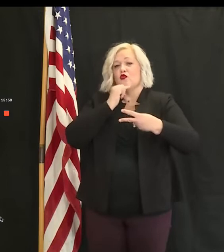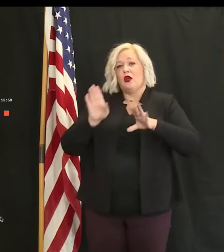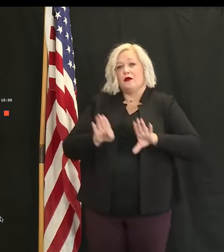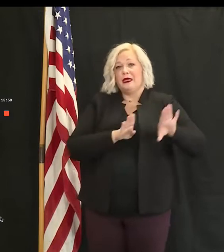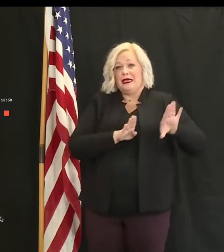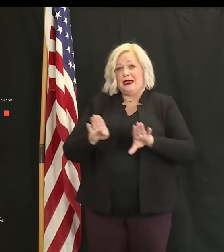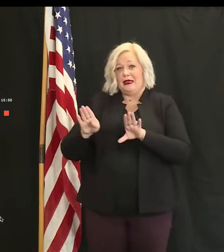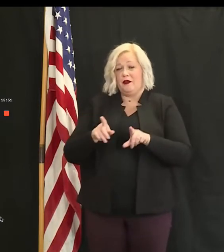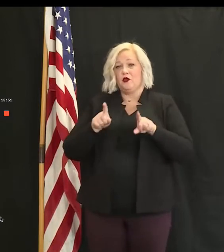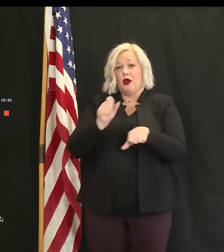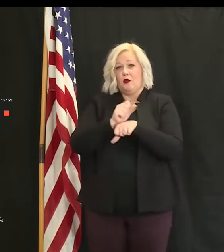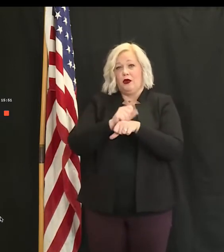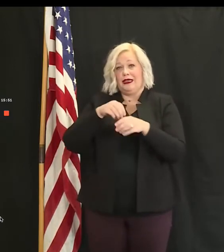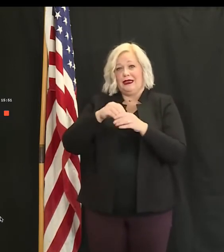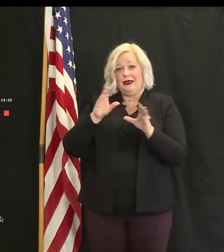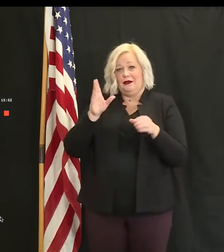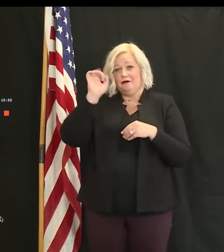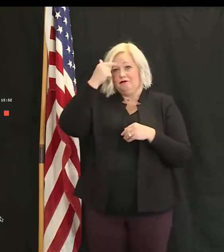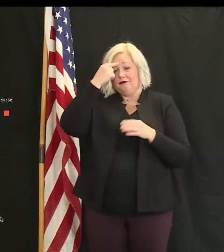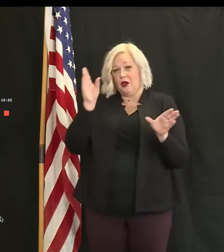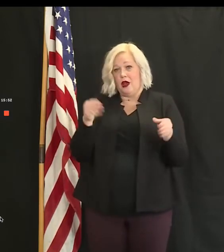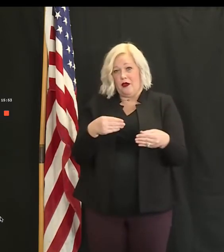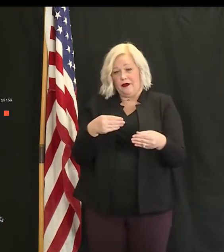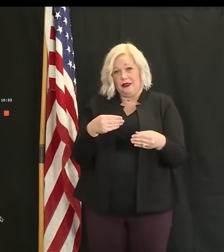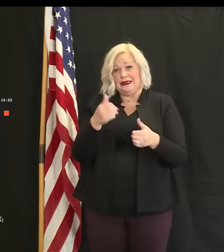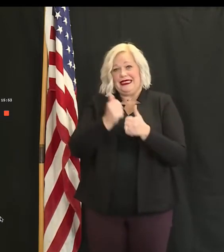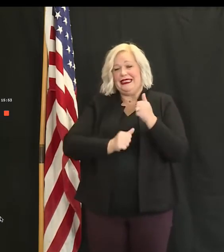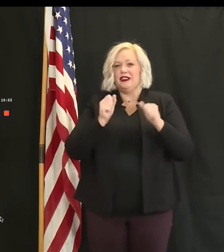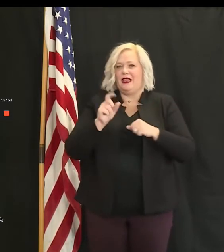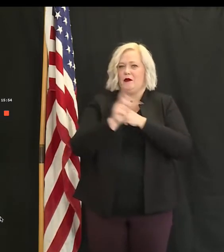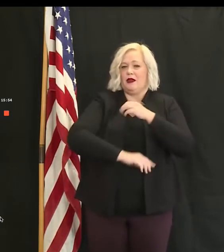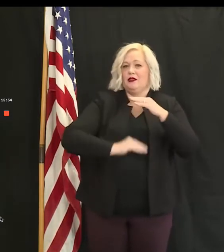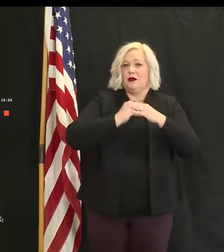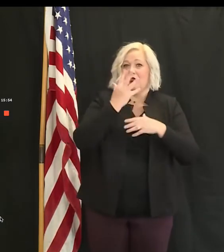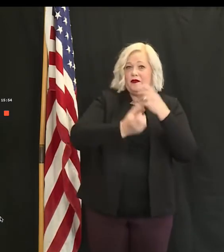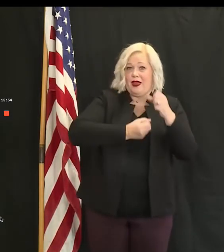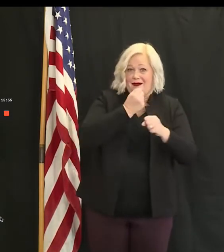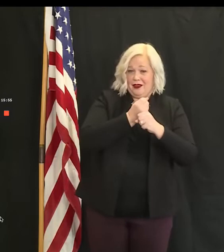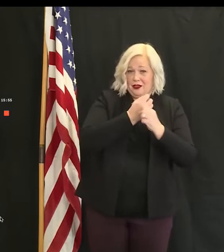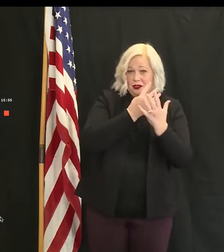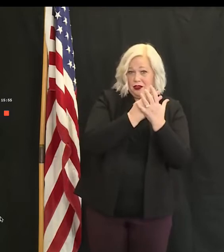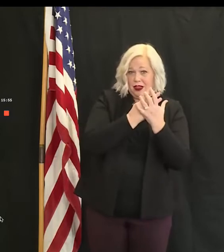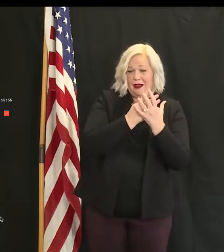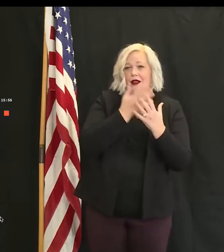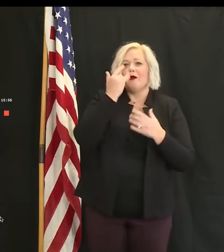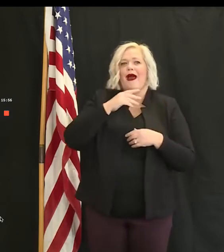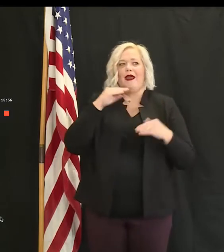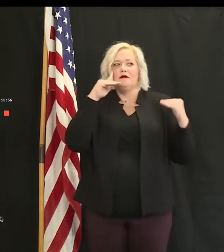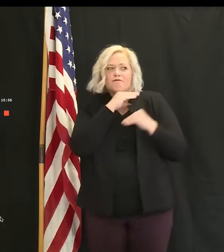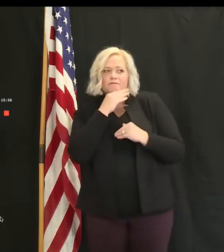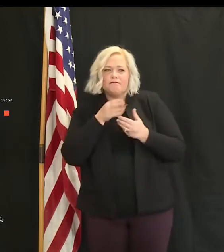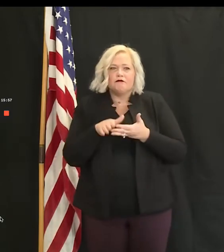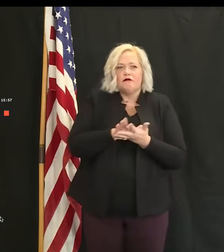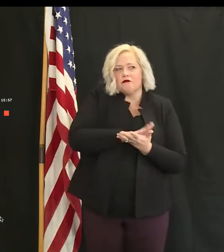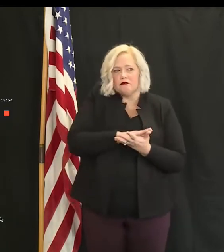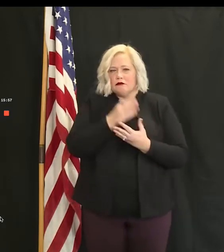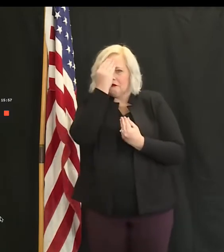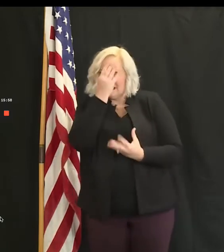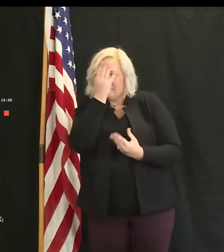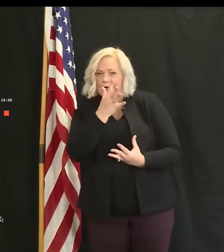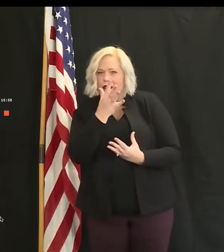office, each a five-year felony for concealing and later misrepresenting data related to